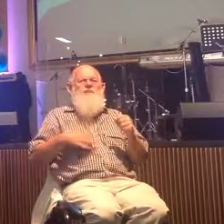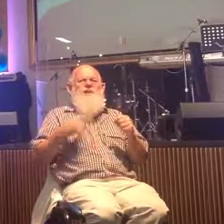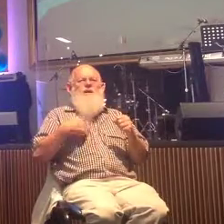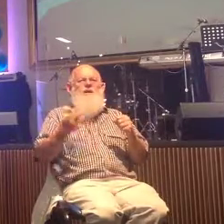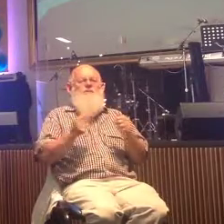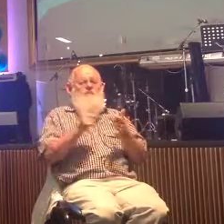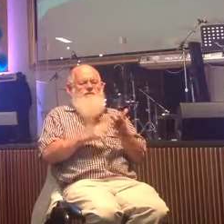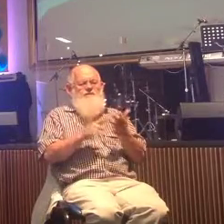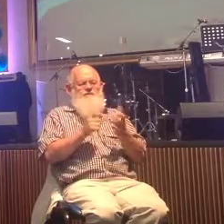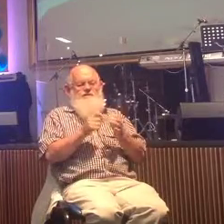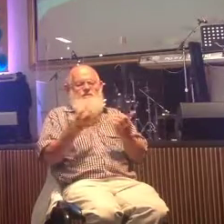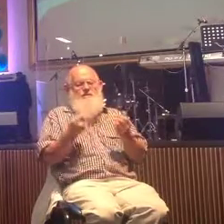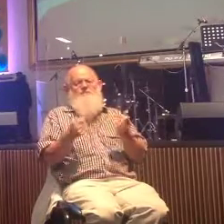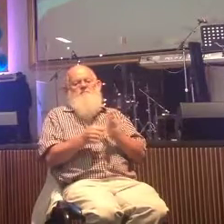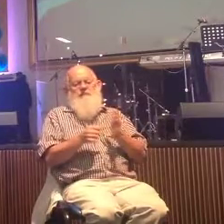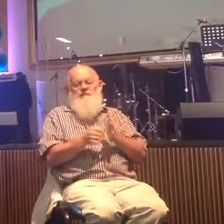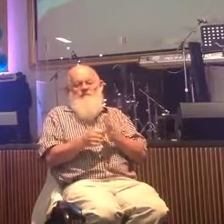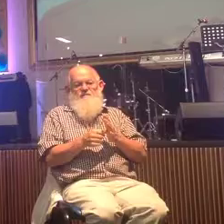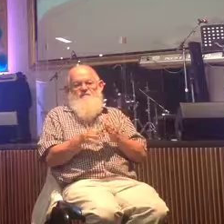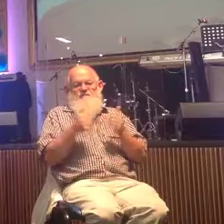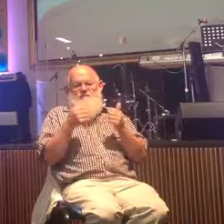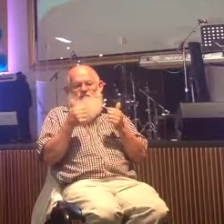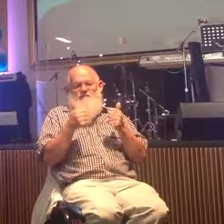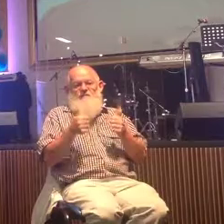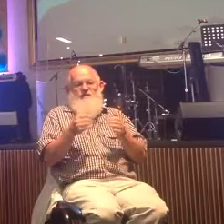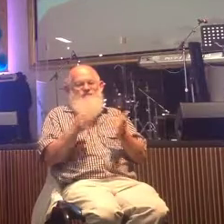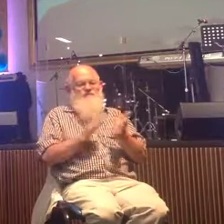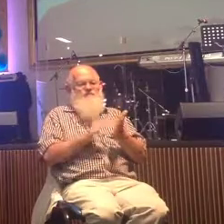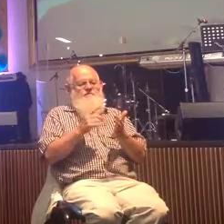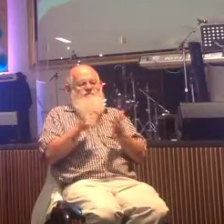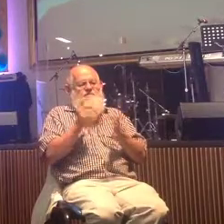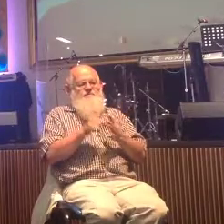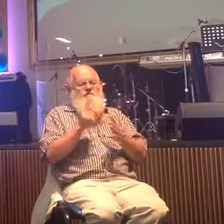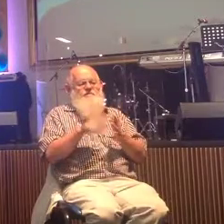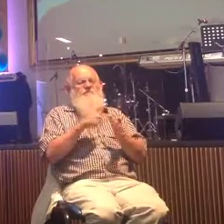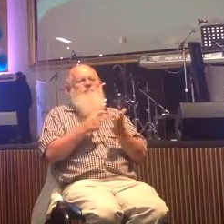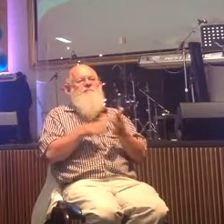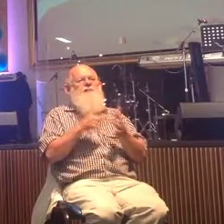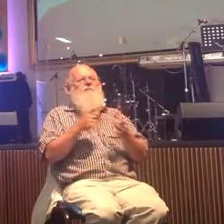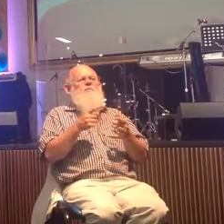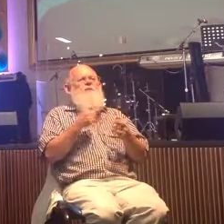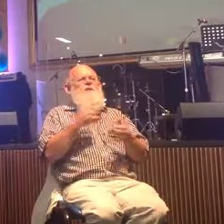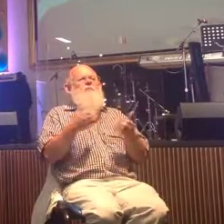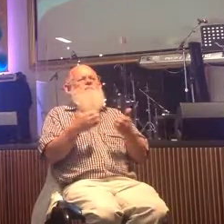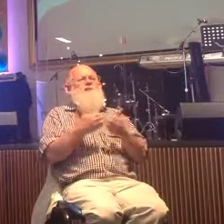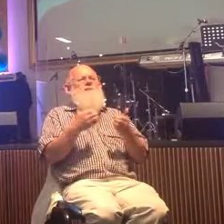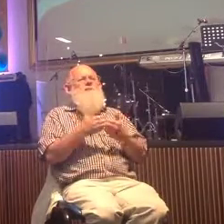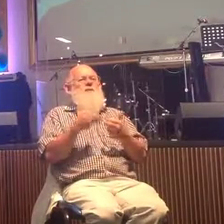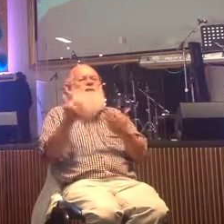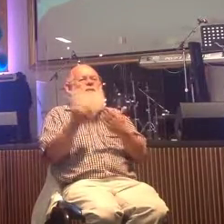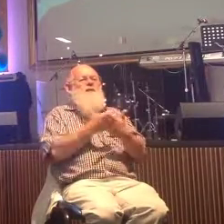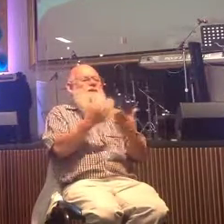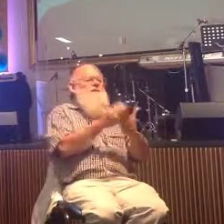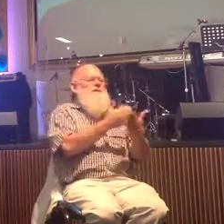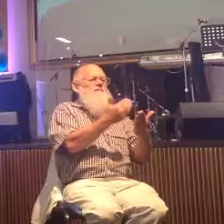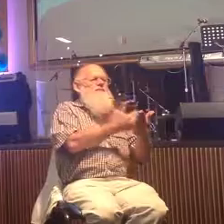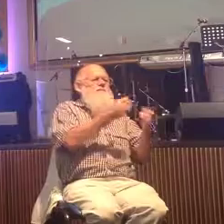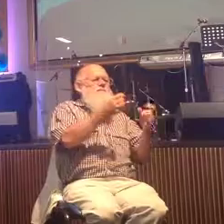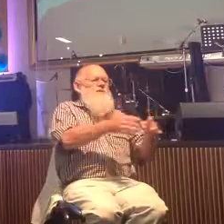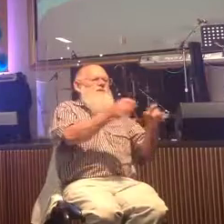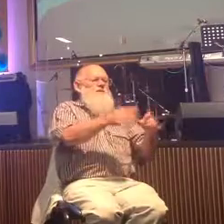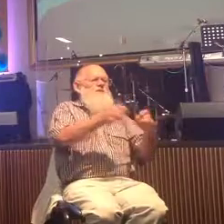job, I've got money, we've got Medicare, all these sort of things. We have an incredible safety and blessing,